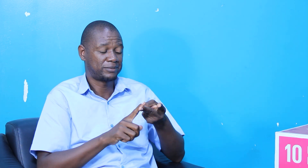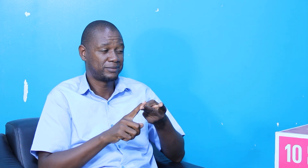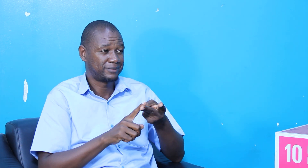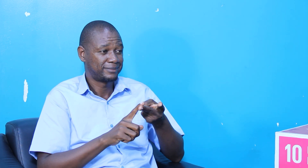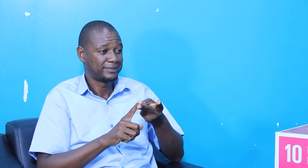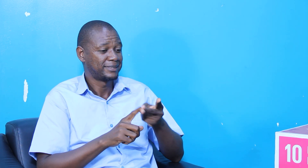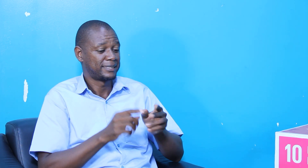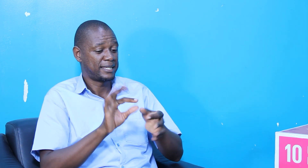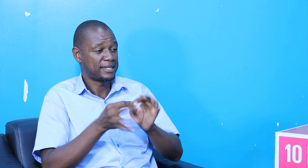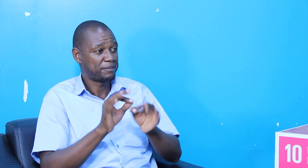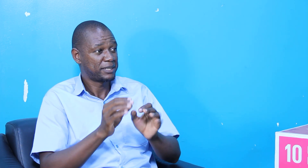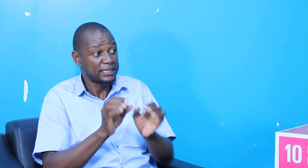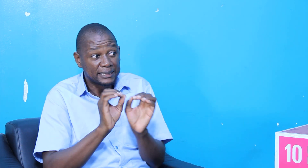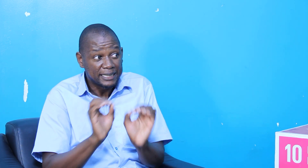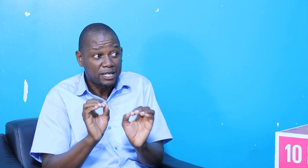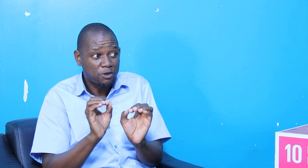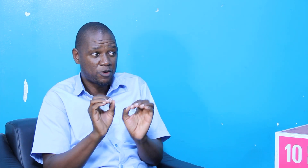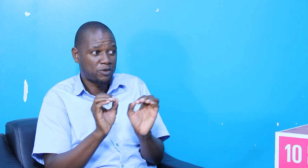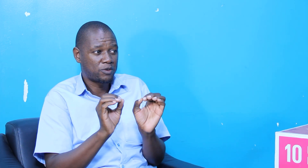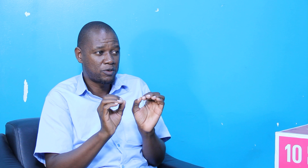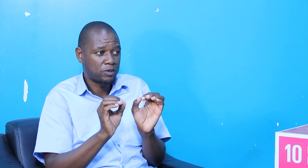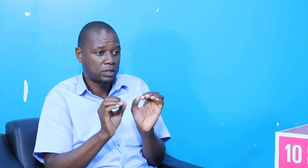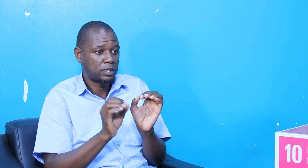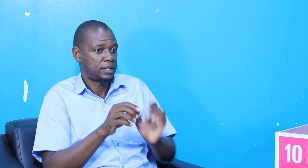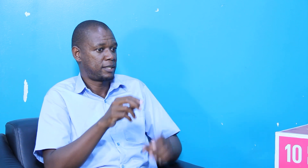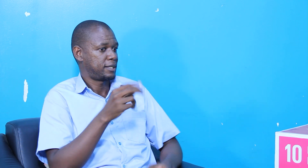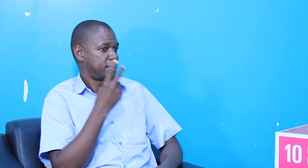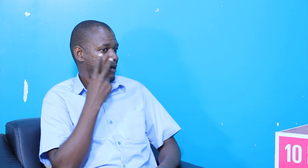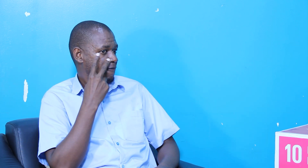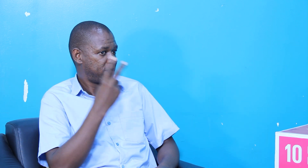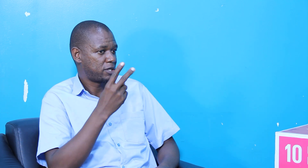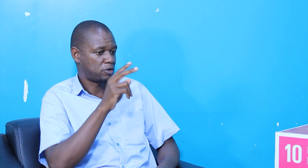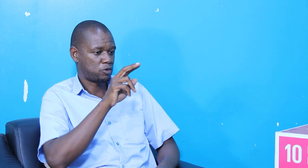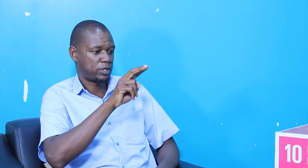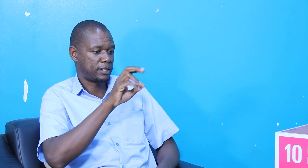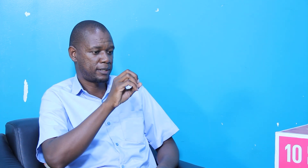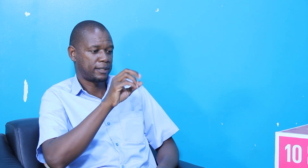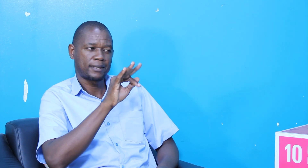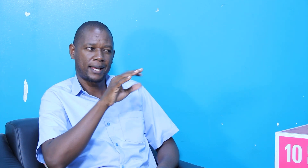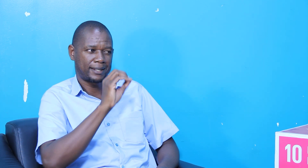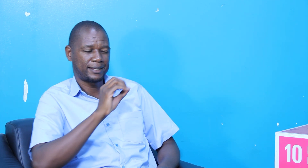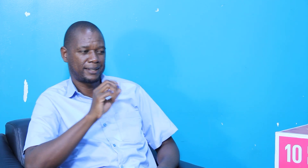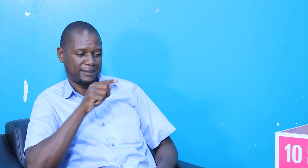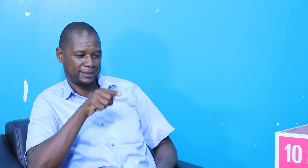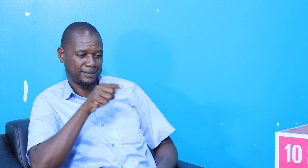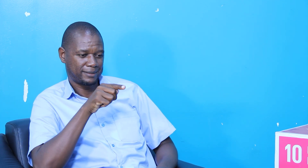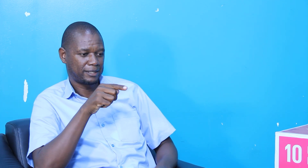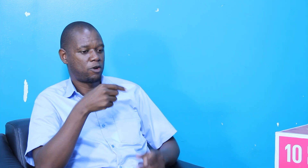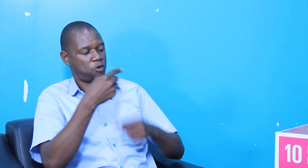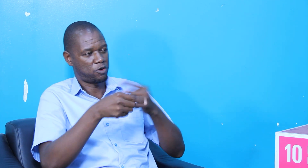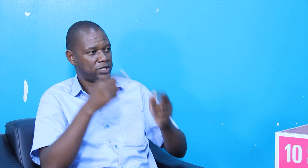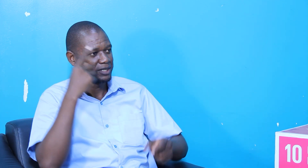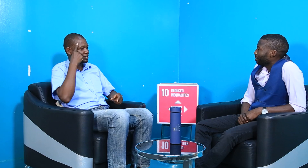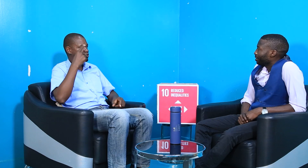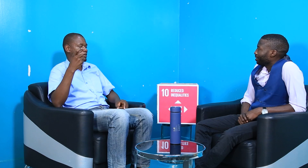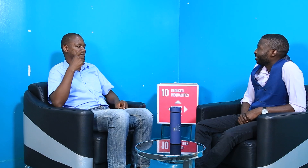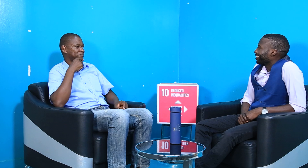to access the different hospital health services, not having interpreters in the hospital. But Vision